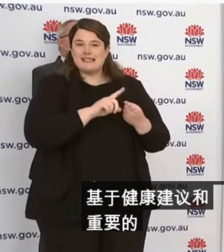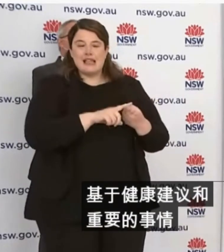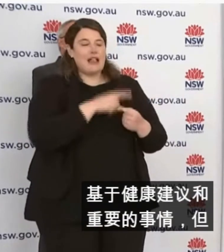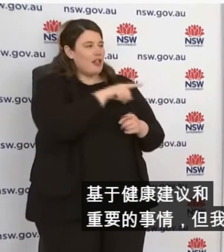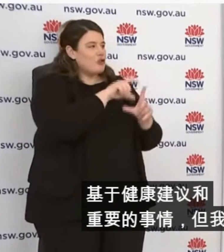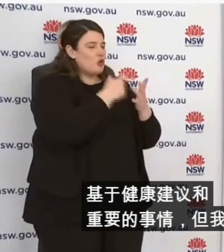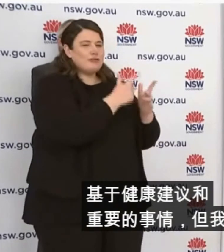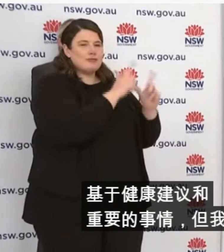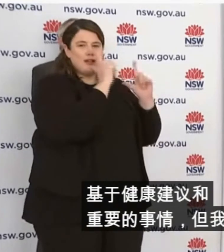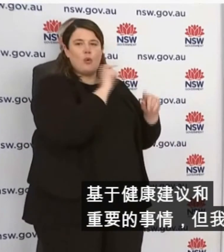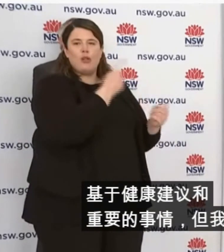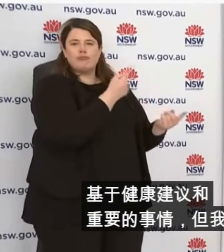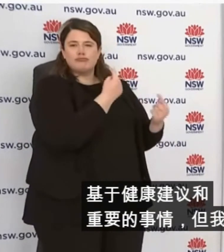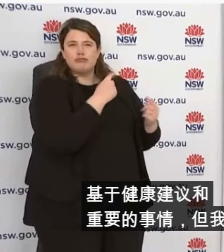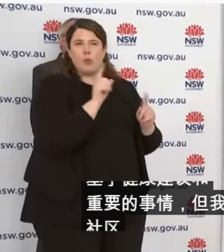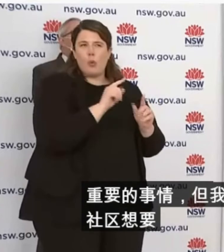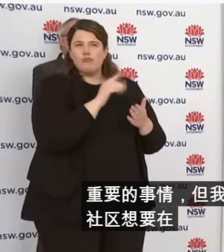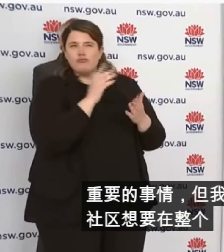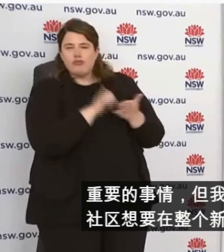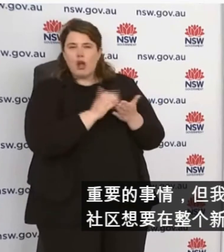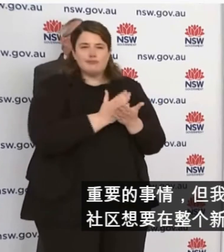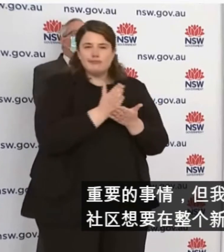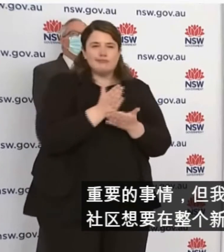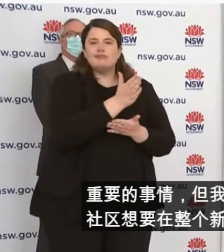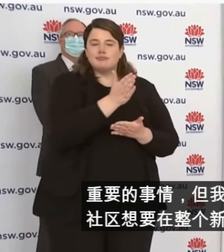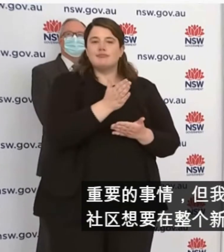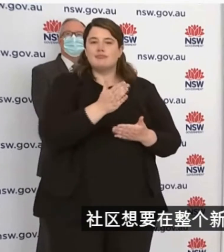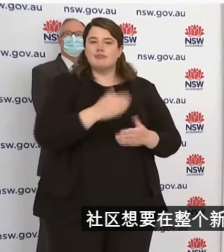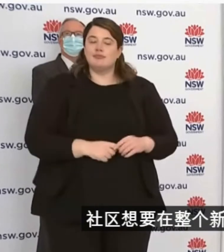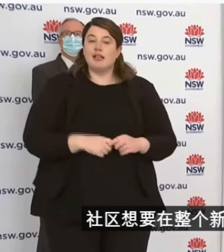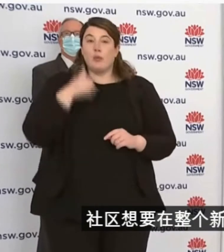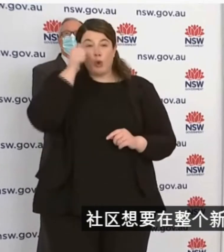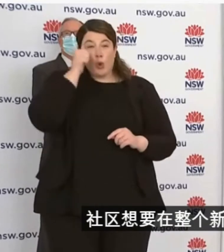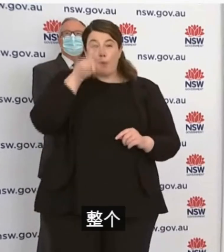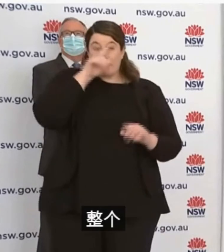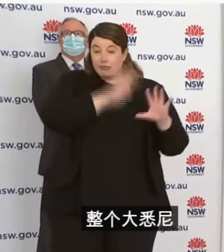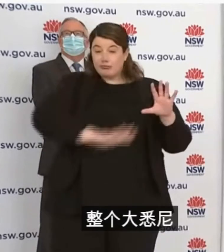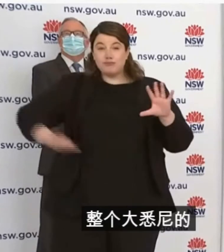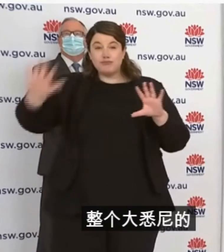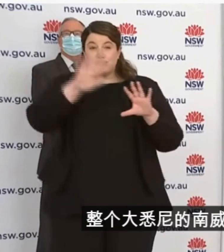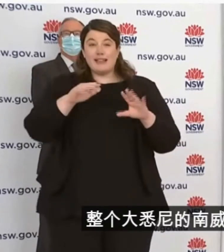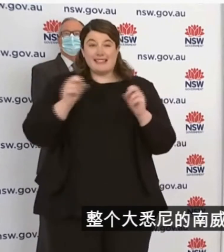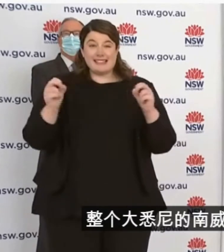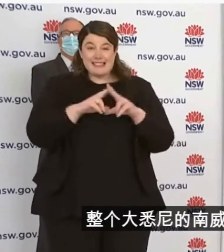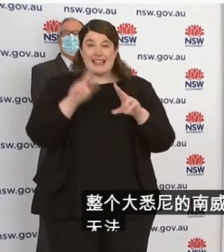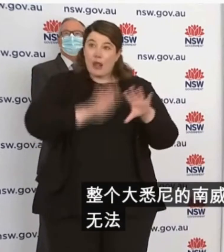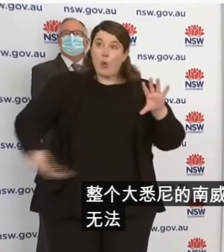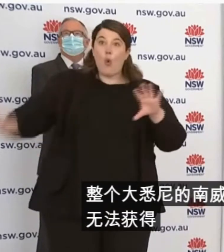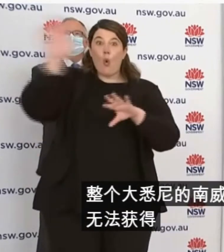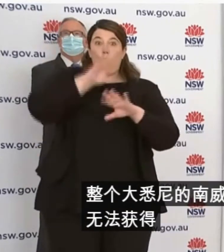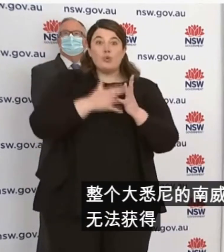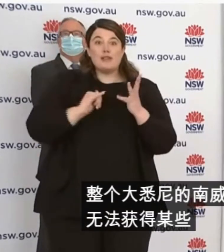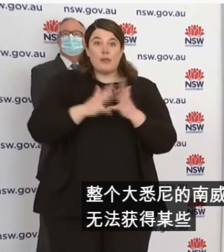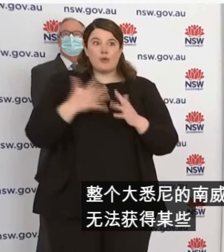is critical. But we also appreciate basic things communities want to do all across New South Wales, all across Greater Sydney they currently can't